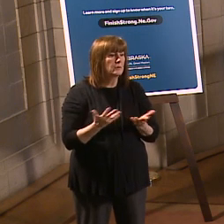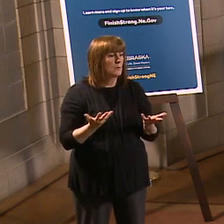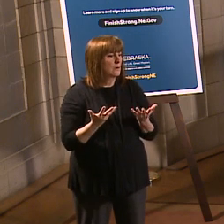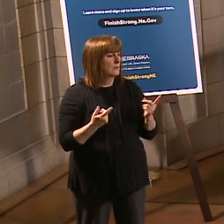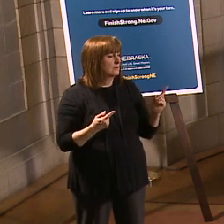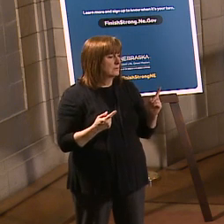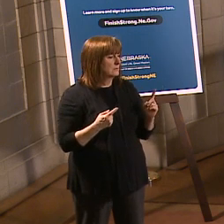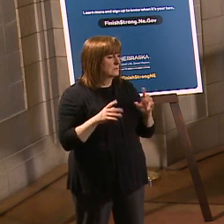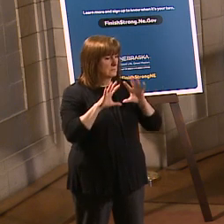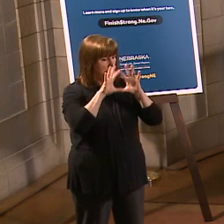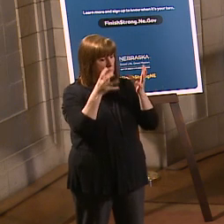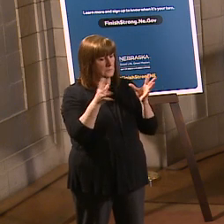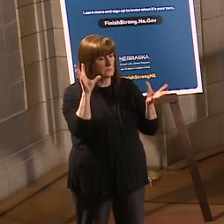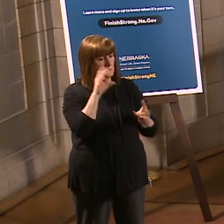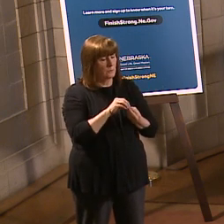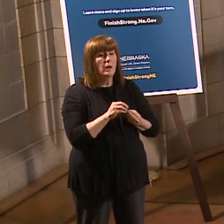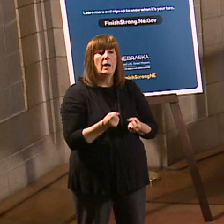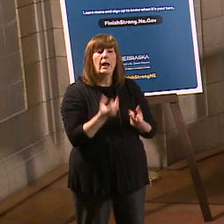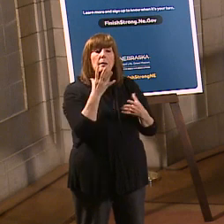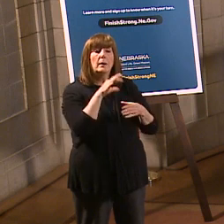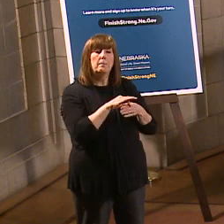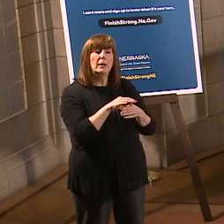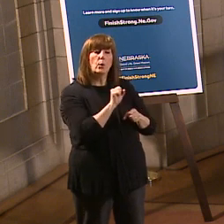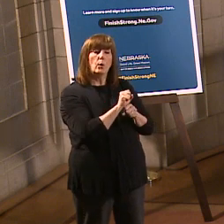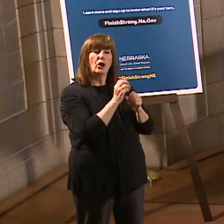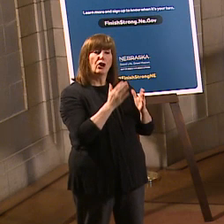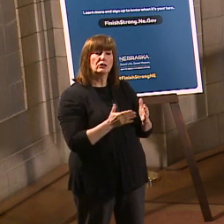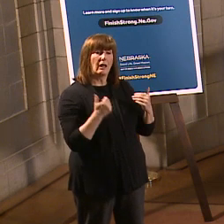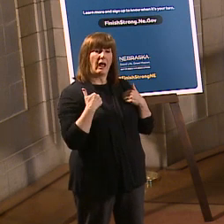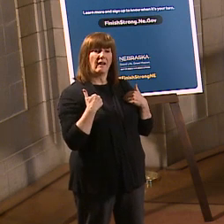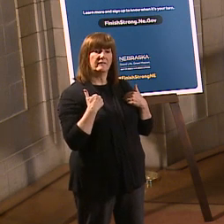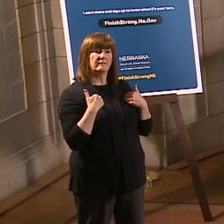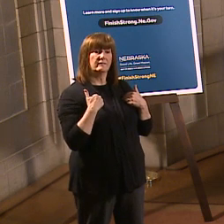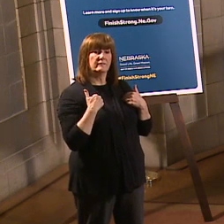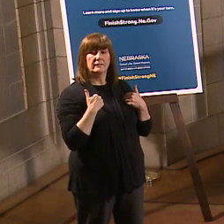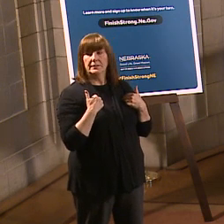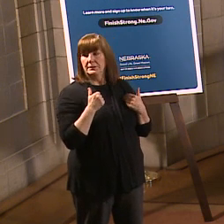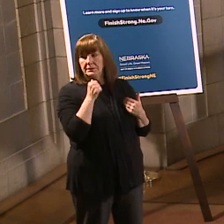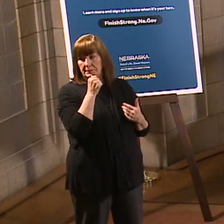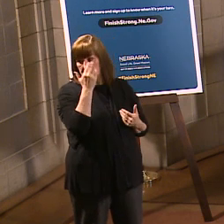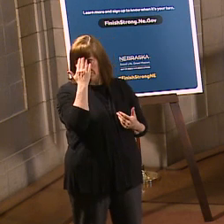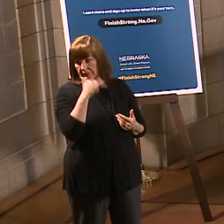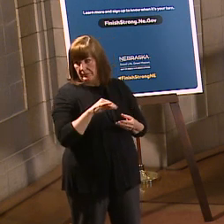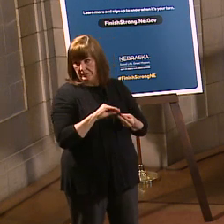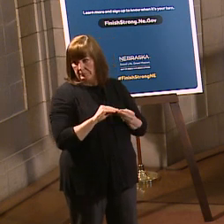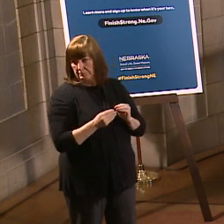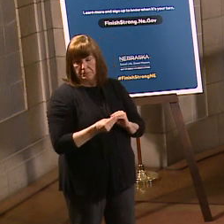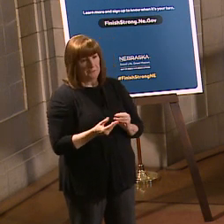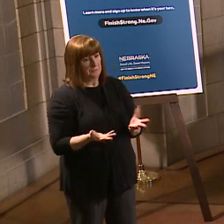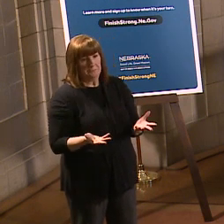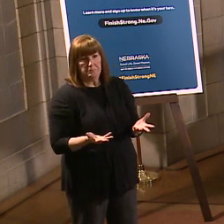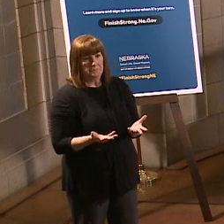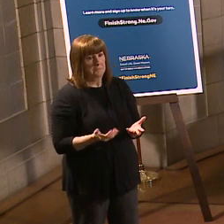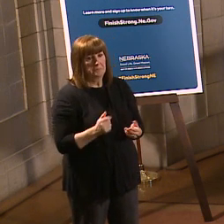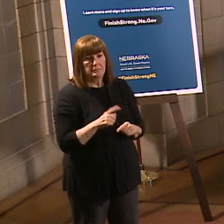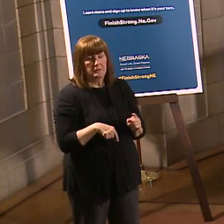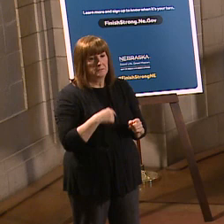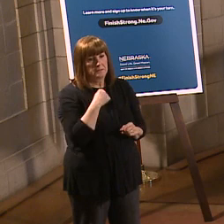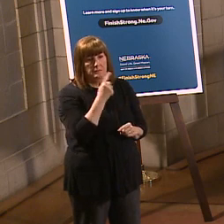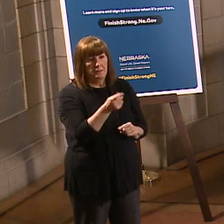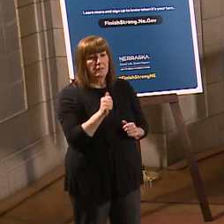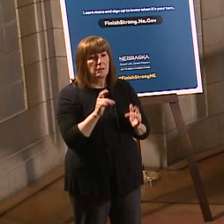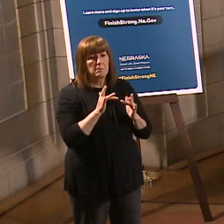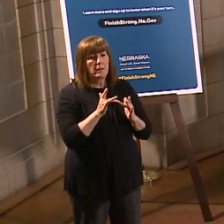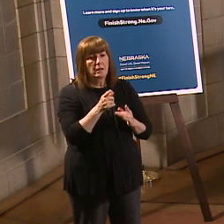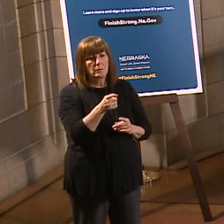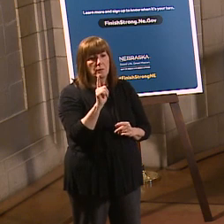30,000. So how many meat processing plant workers do we have? I don't know that number, Angie. I really can't tell you, Fred, right now. We can get back to you